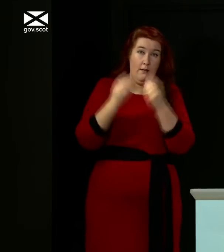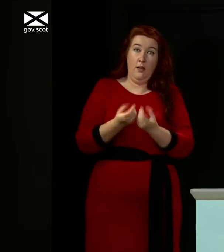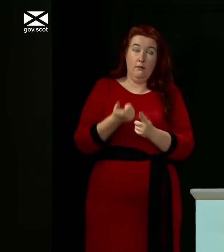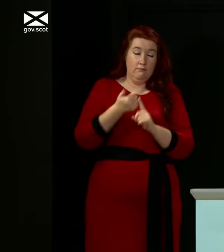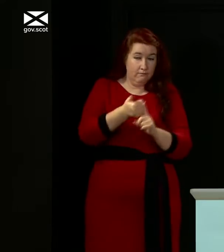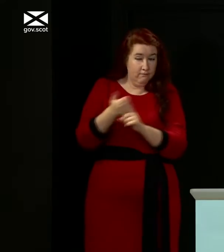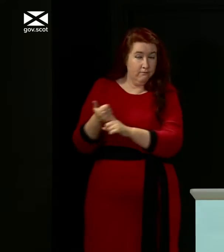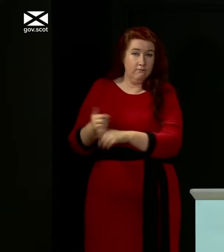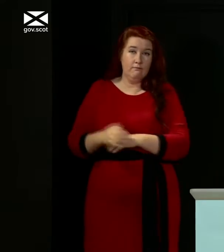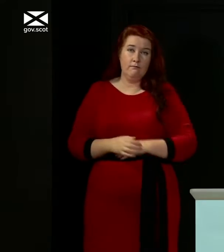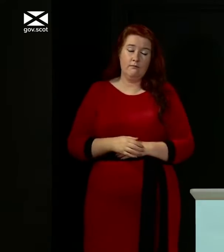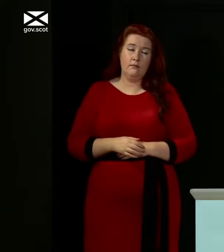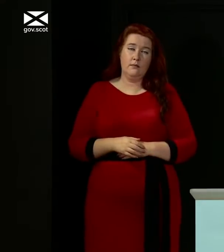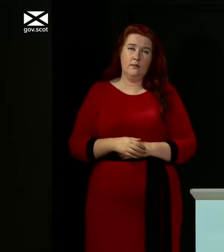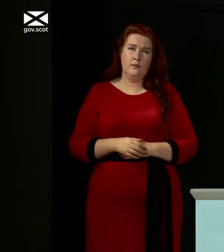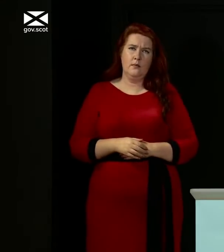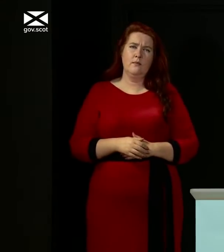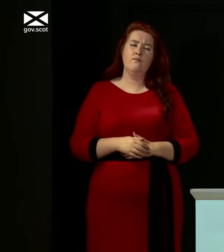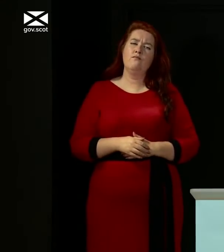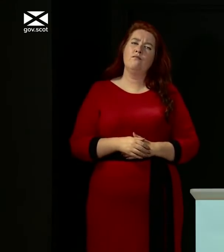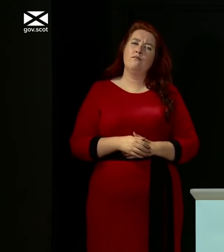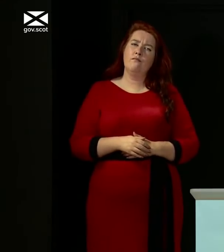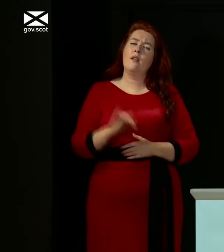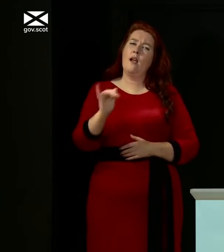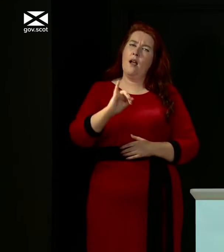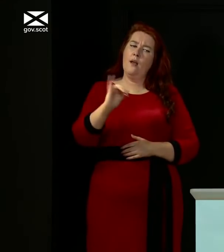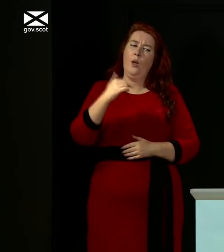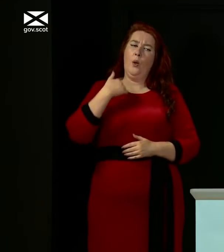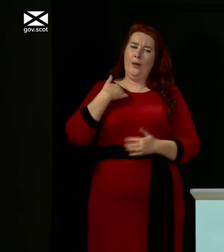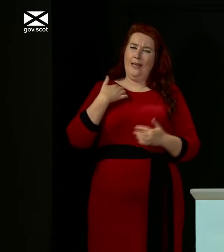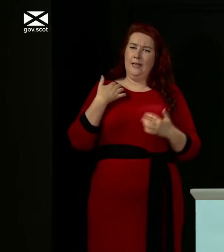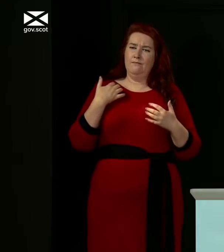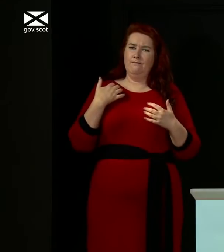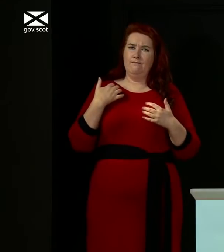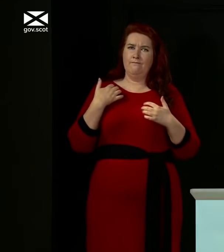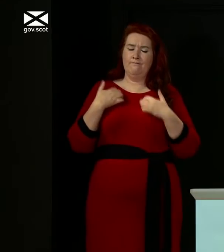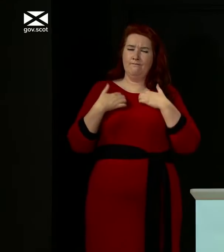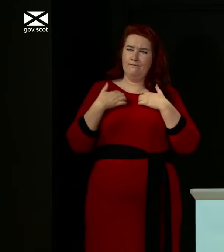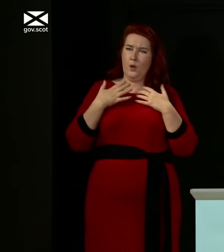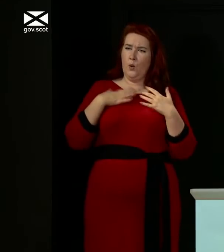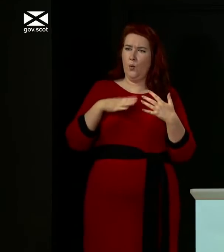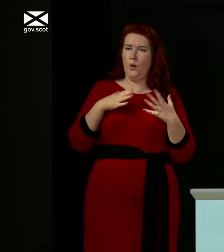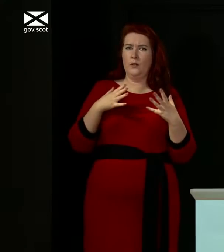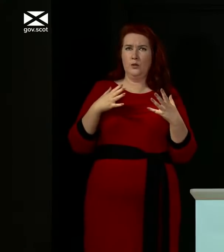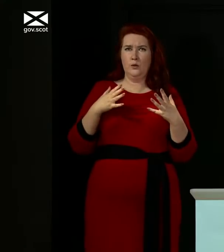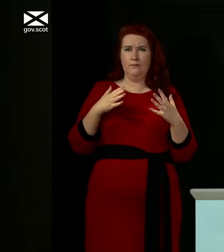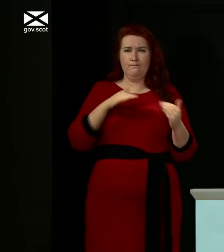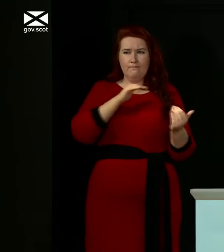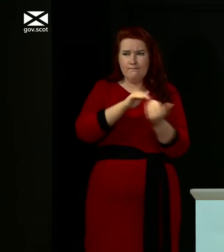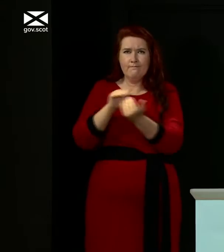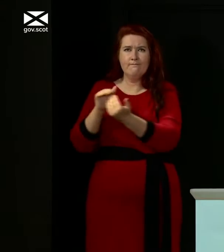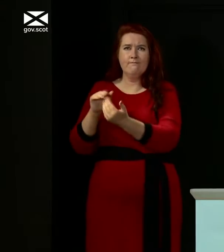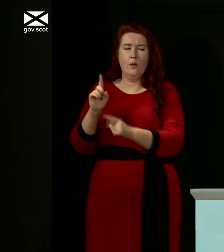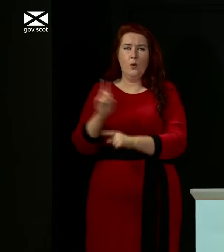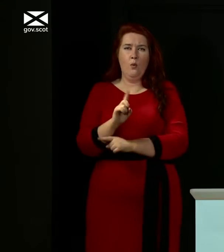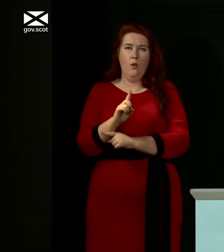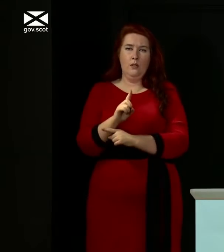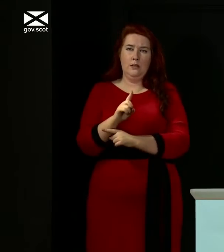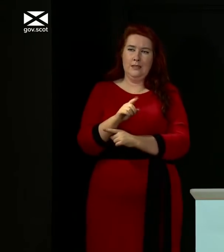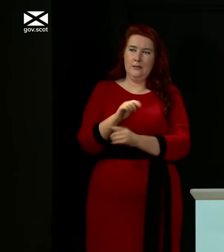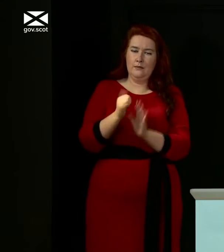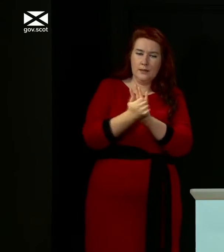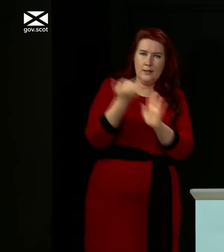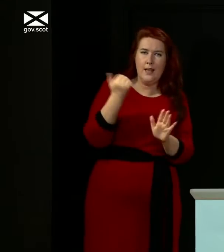ability. Yes, we are keen for, obviously taking account of the needs and the skills and the training